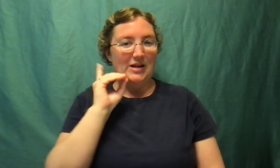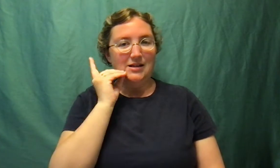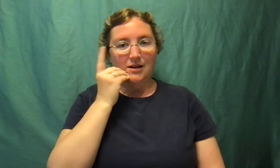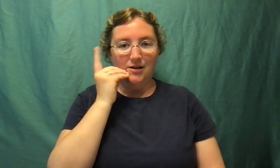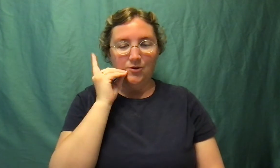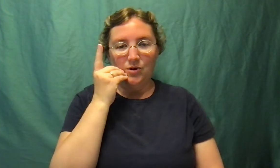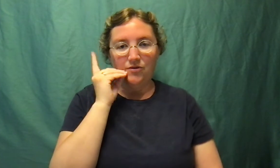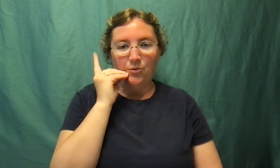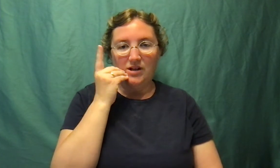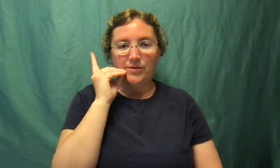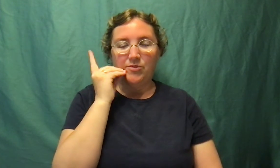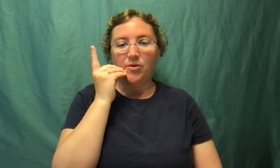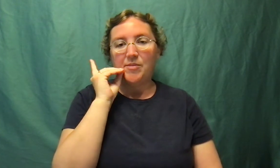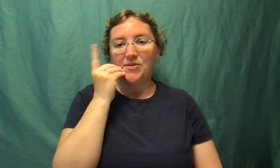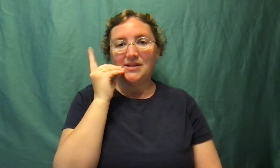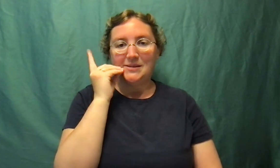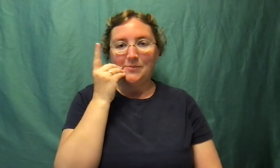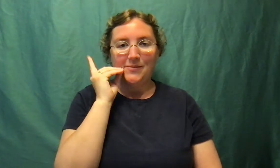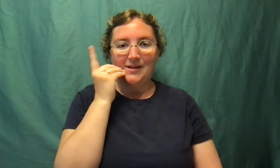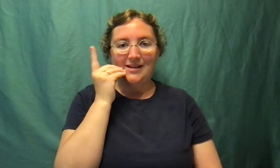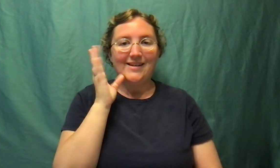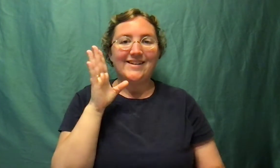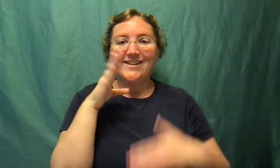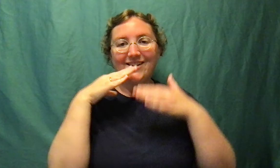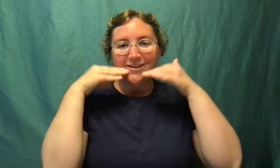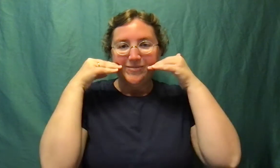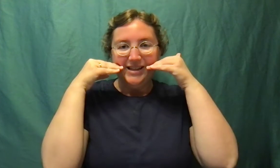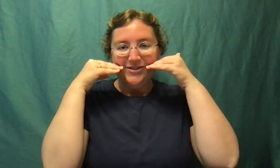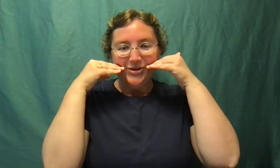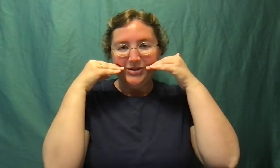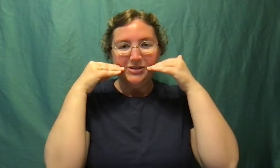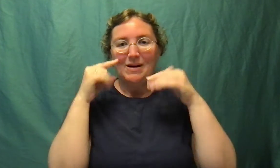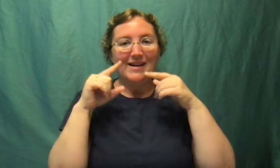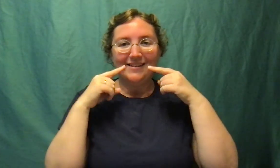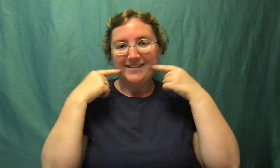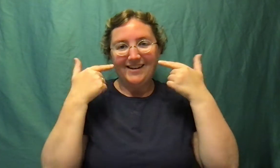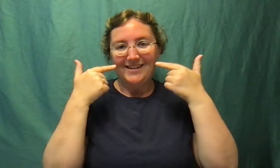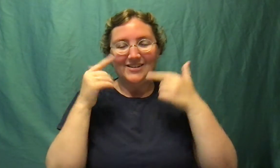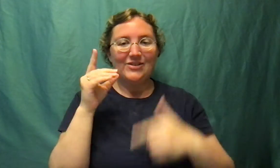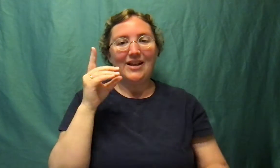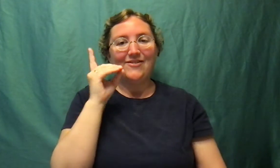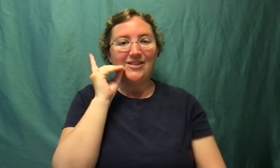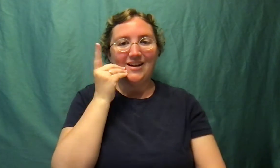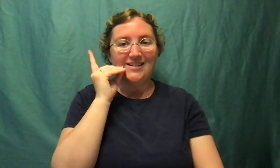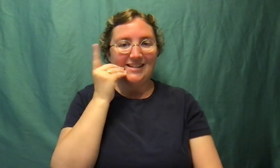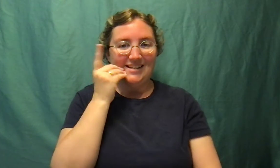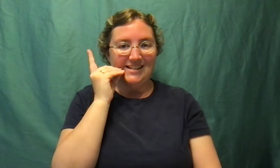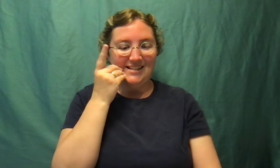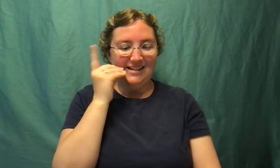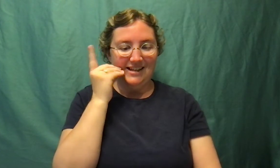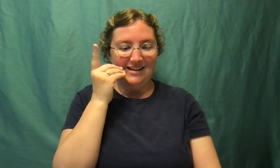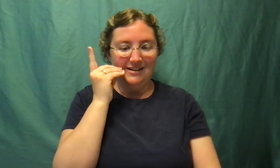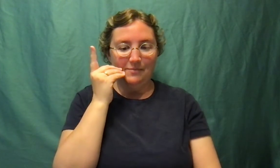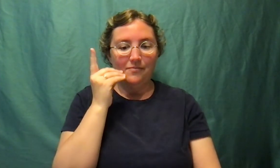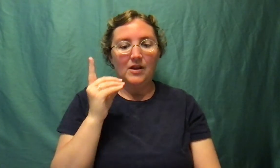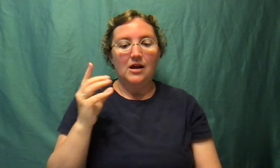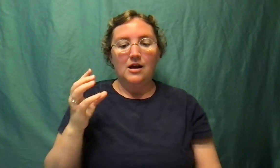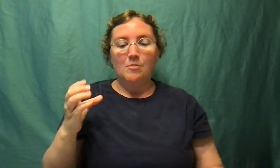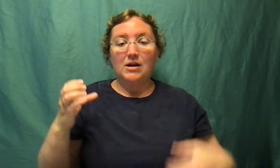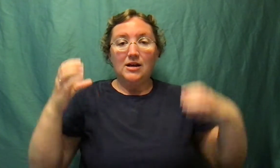Sweet is one of the ways people remember this. Place where you smile a lot or laugh a lot. Disneyland. Mickey